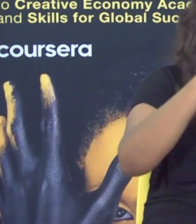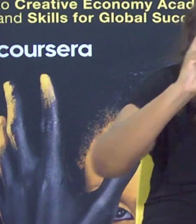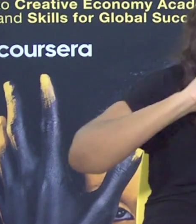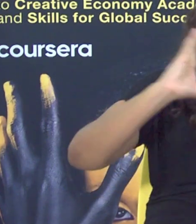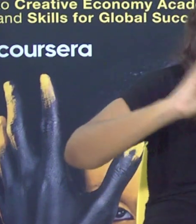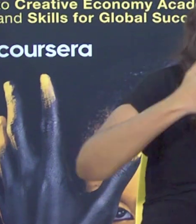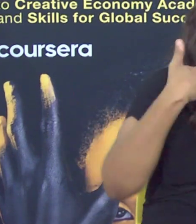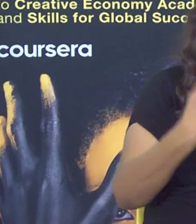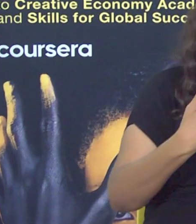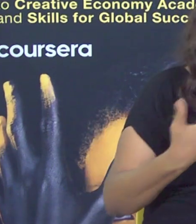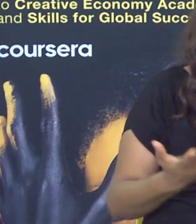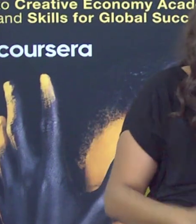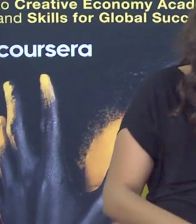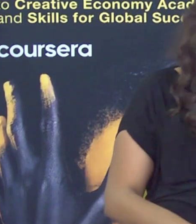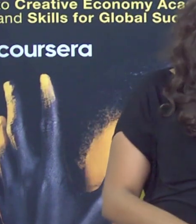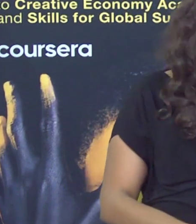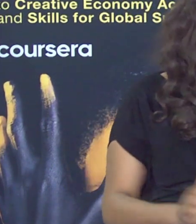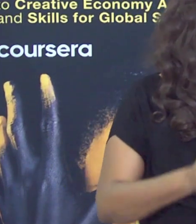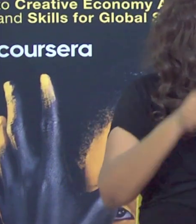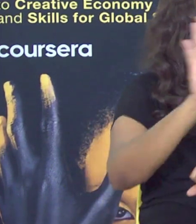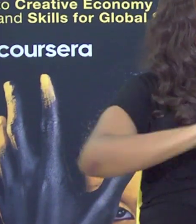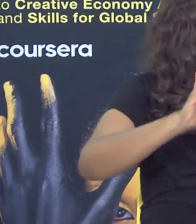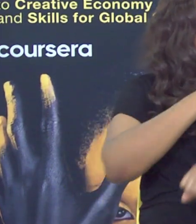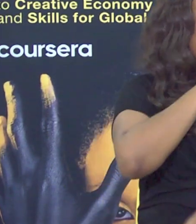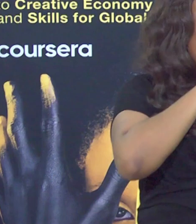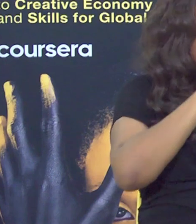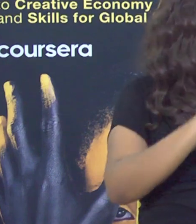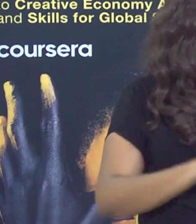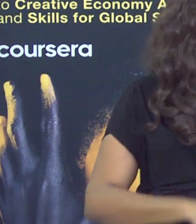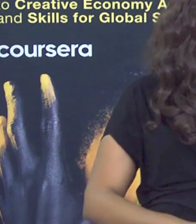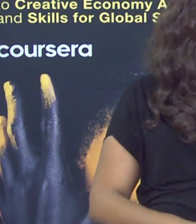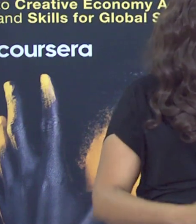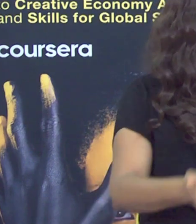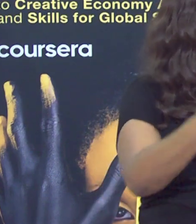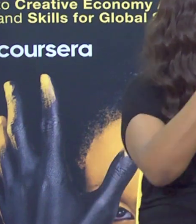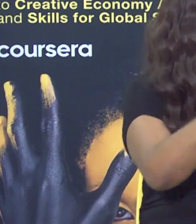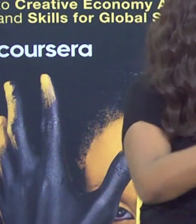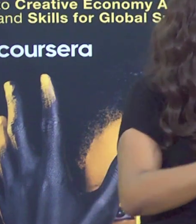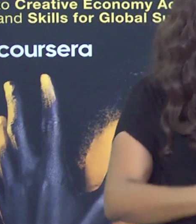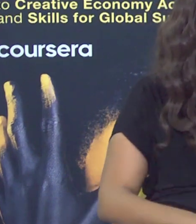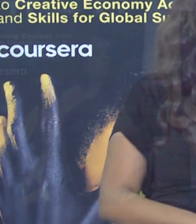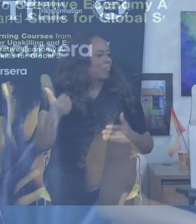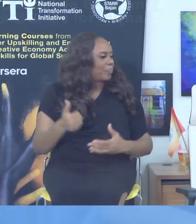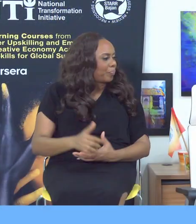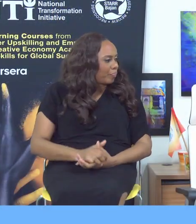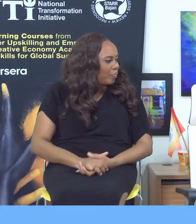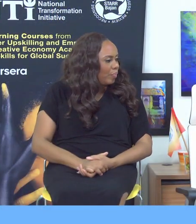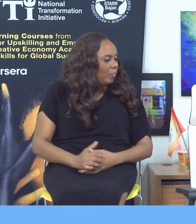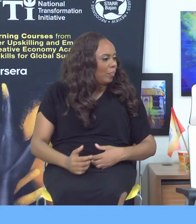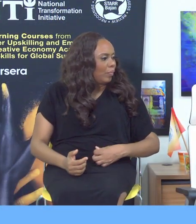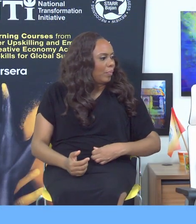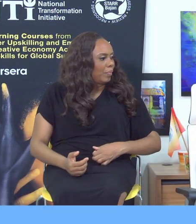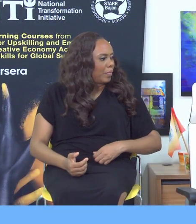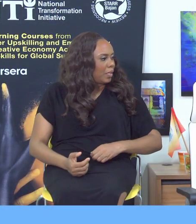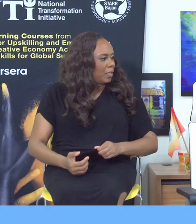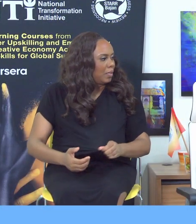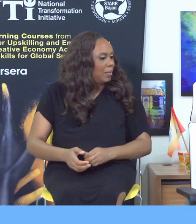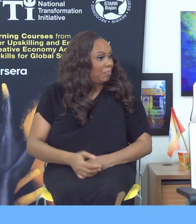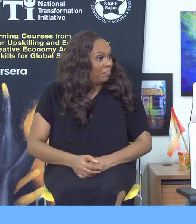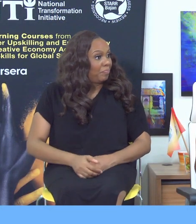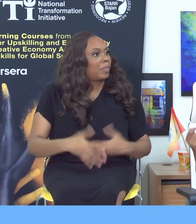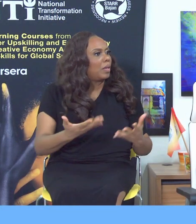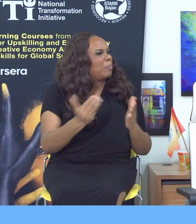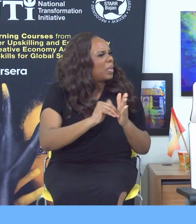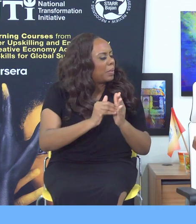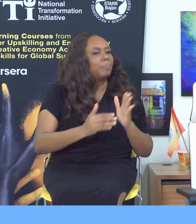our dialect. Okay, Dwayne, what about you? Any other skills that you think,